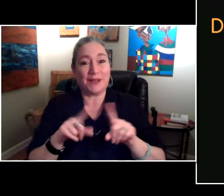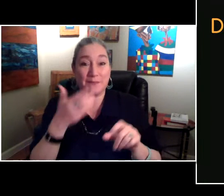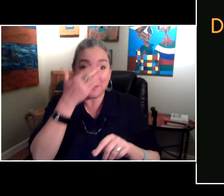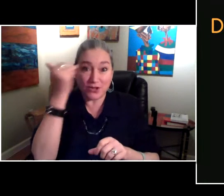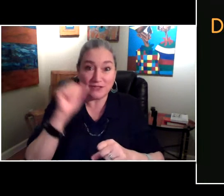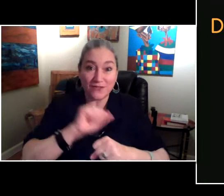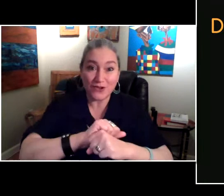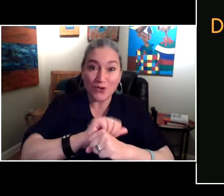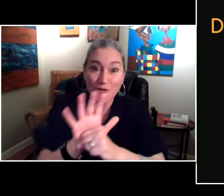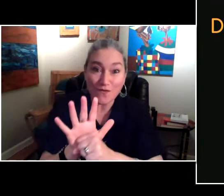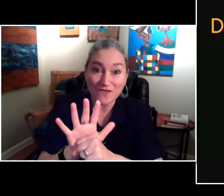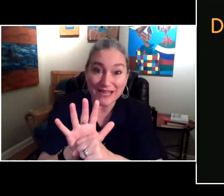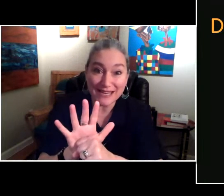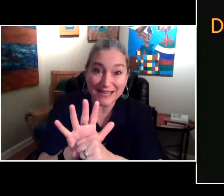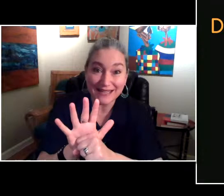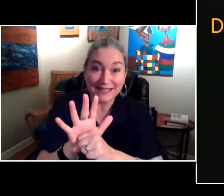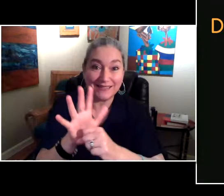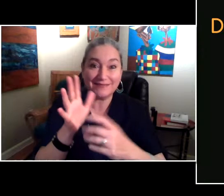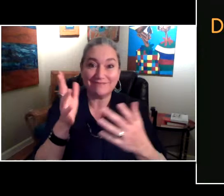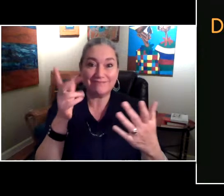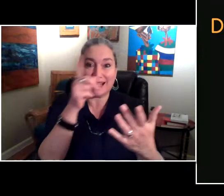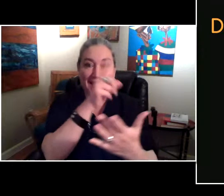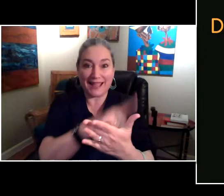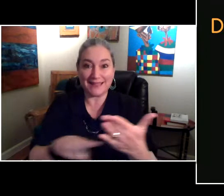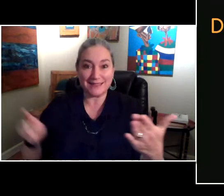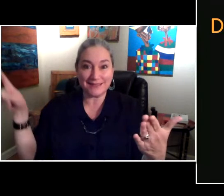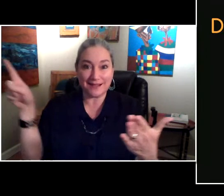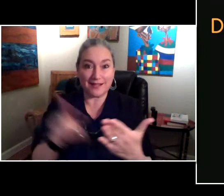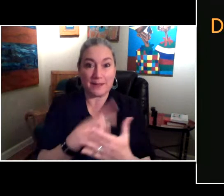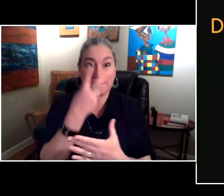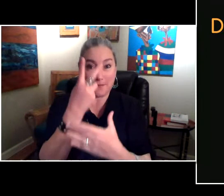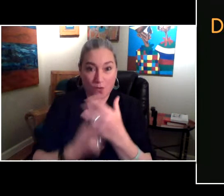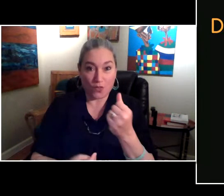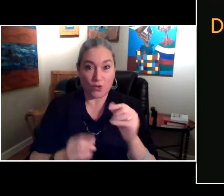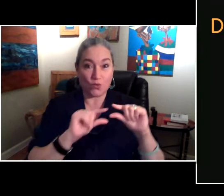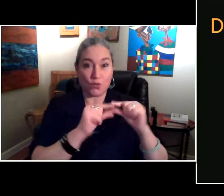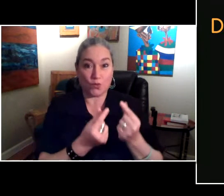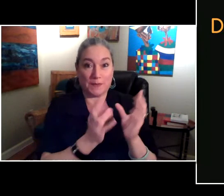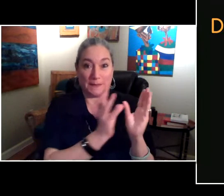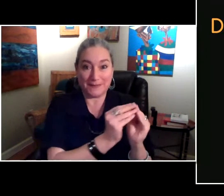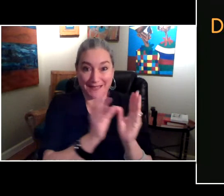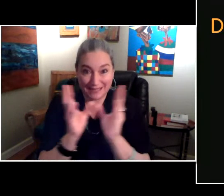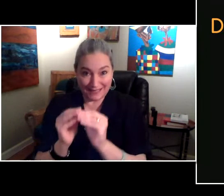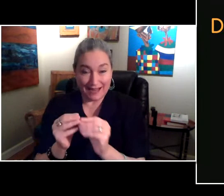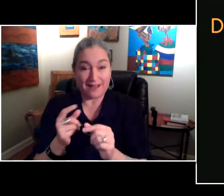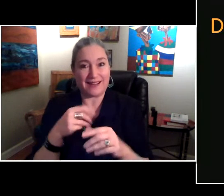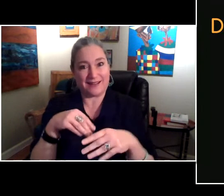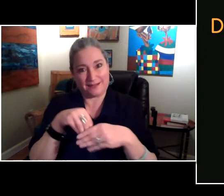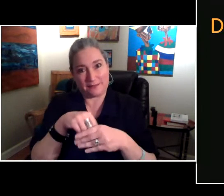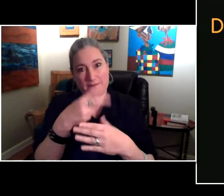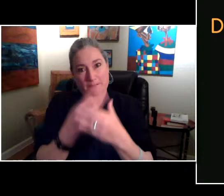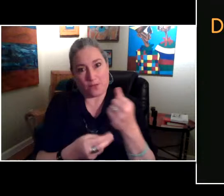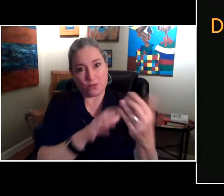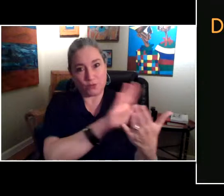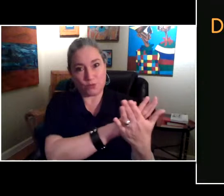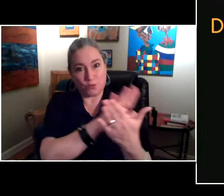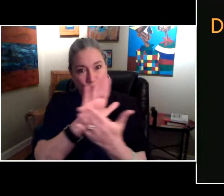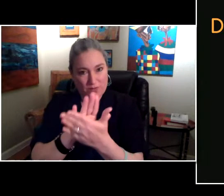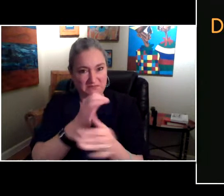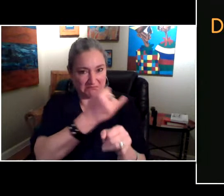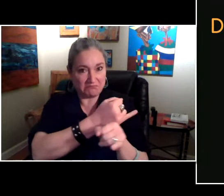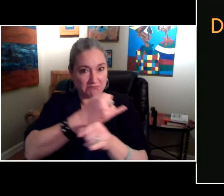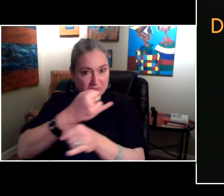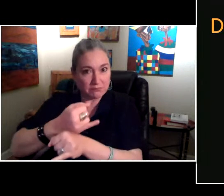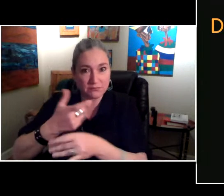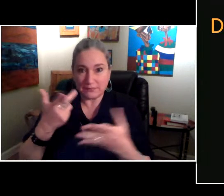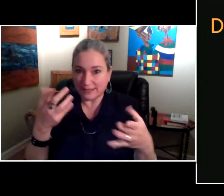And initially, we had planned in-person discussions, but because of COVID and the requirement to not be in